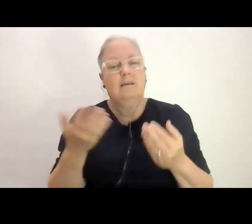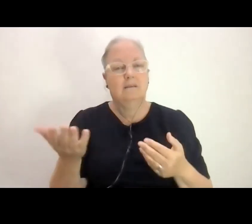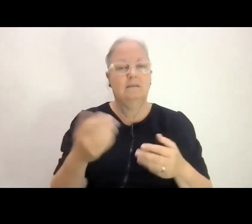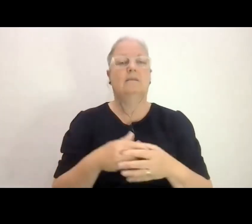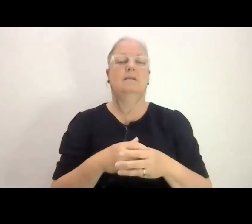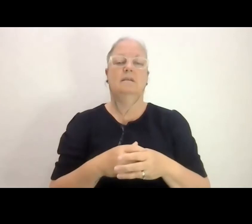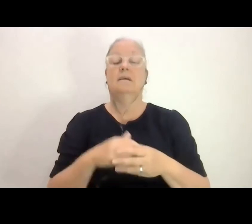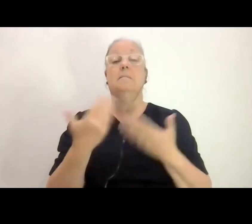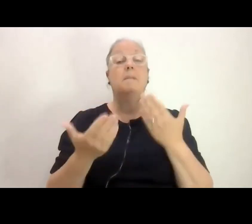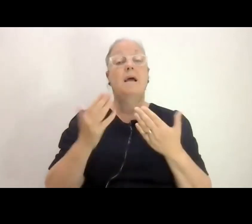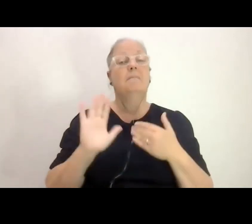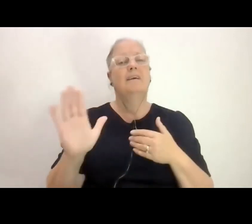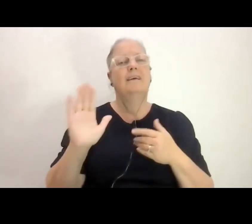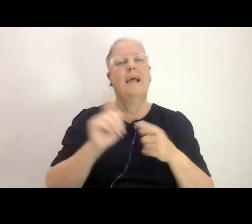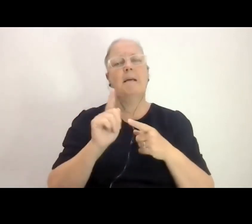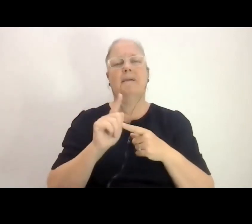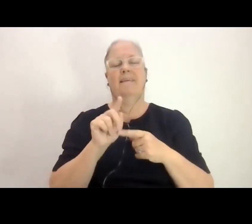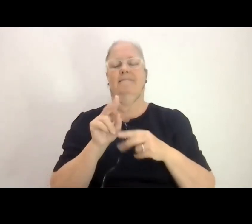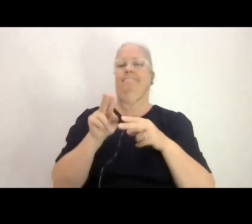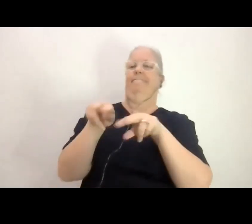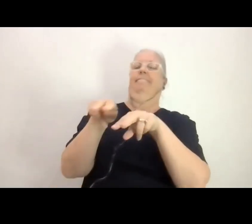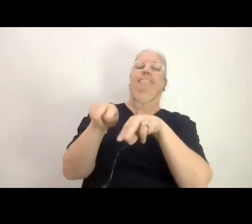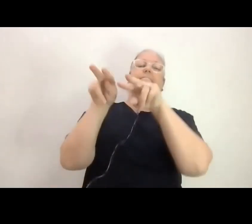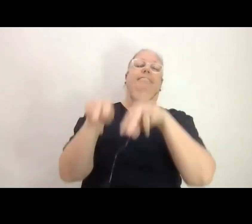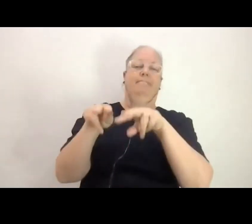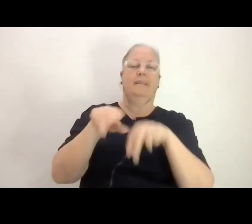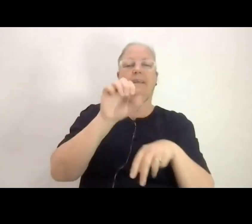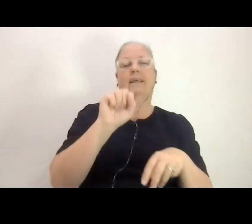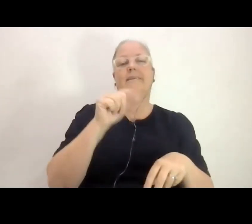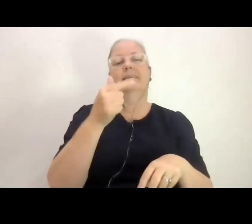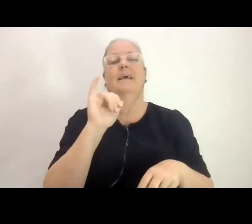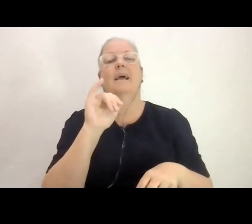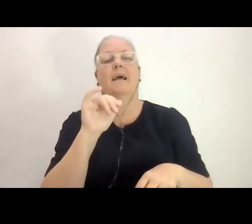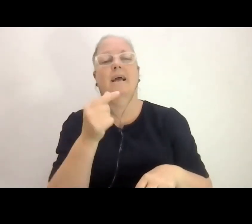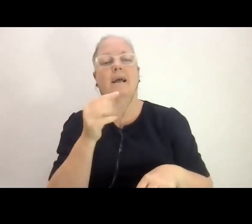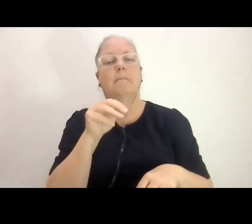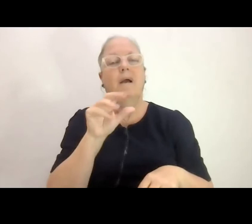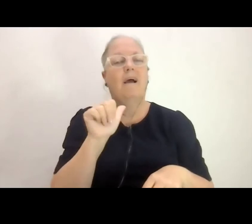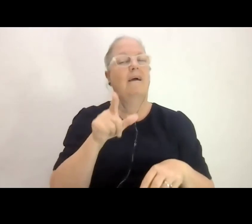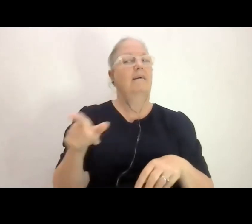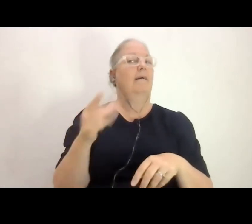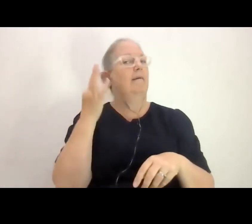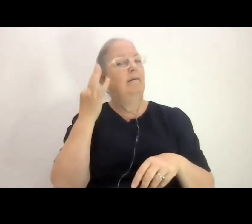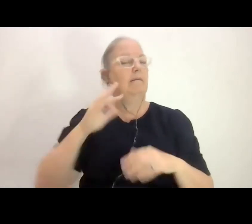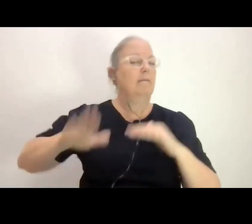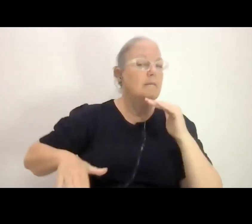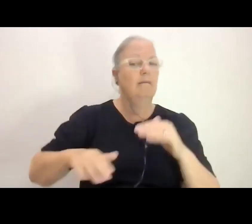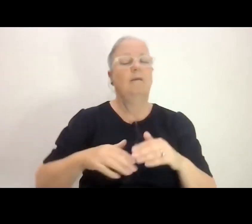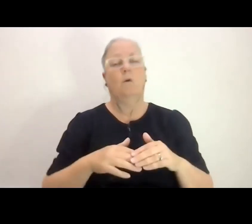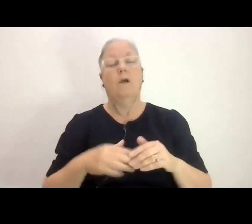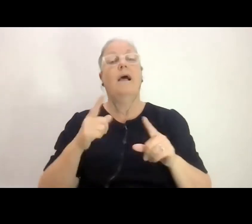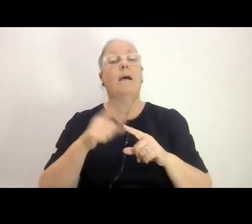stigma facing women and girls when accessing some specific services, especially sexual reproductive health